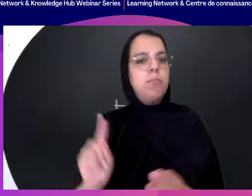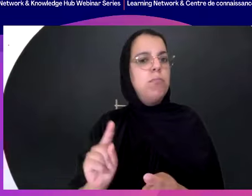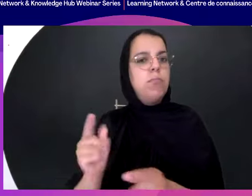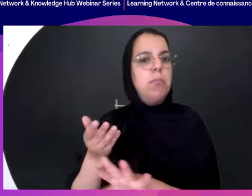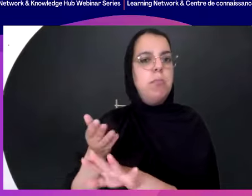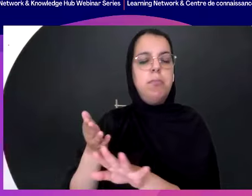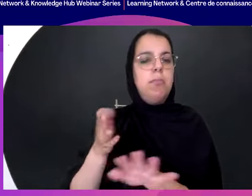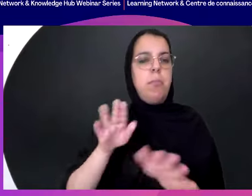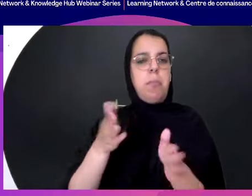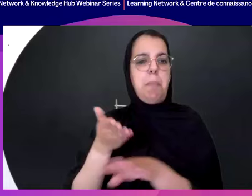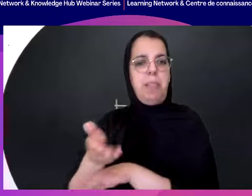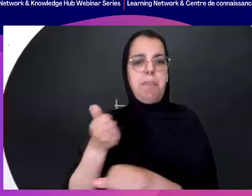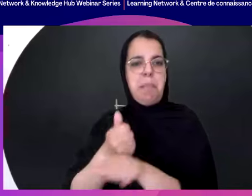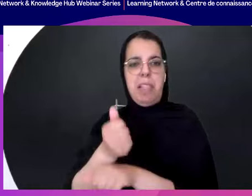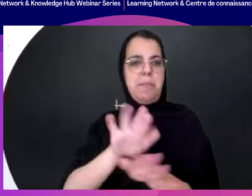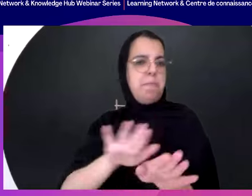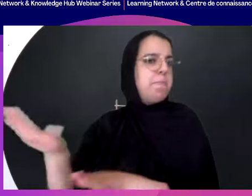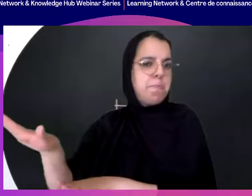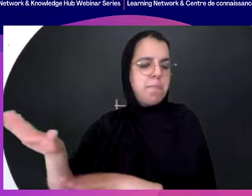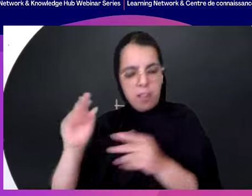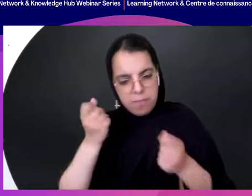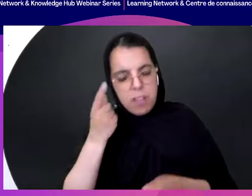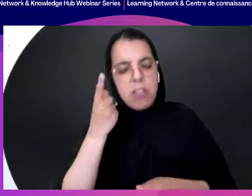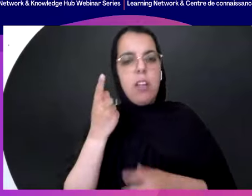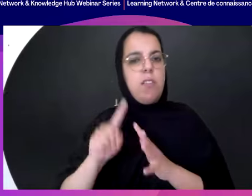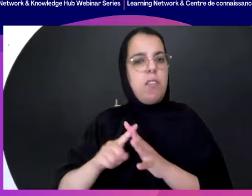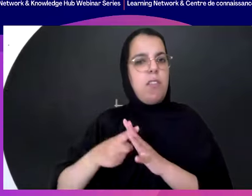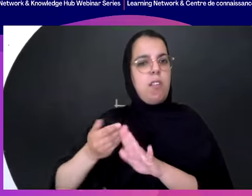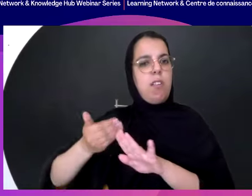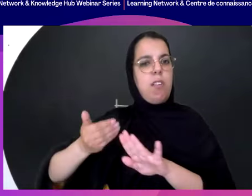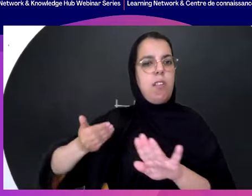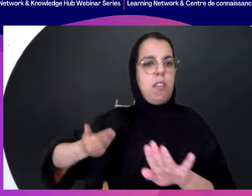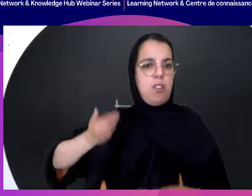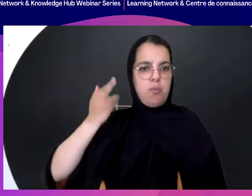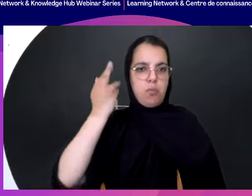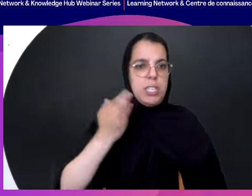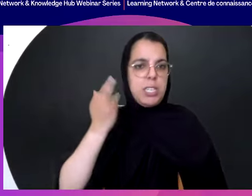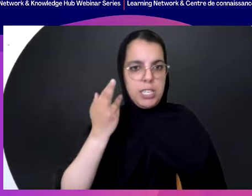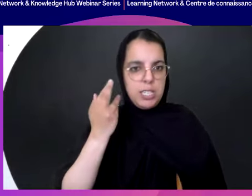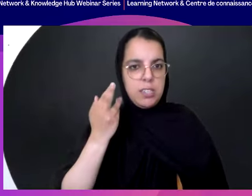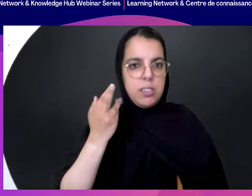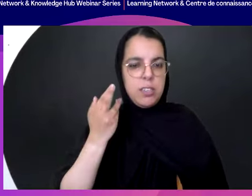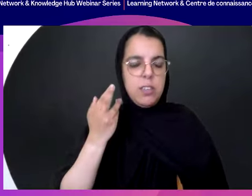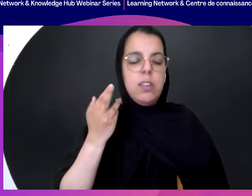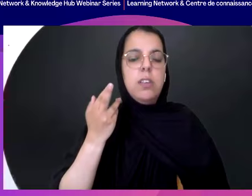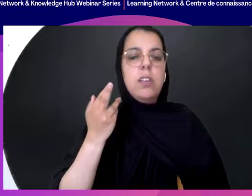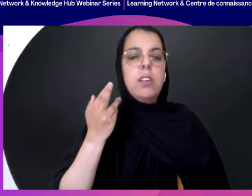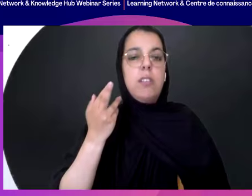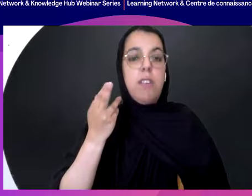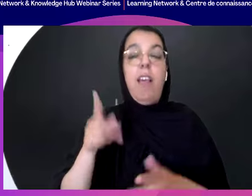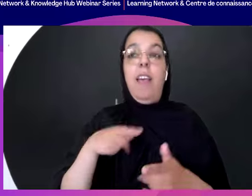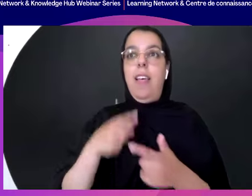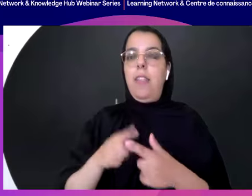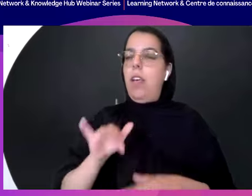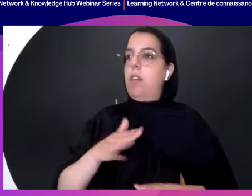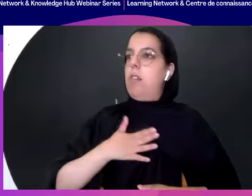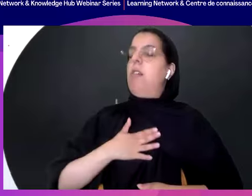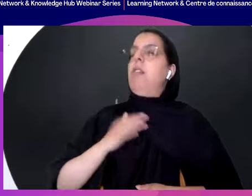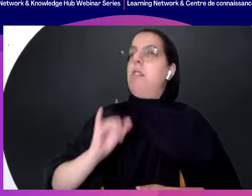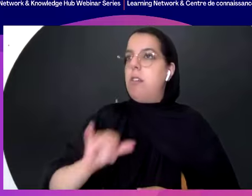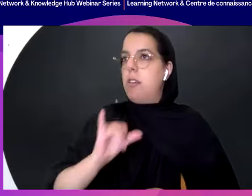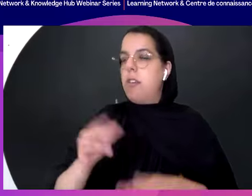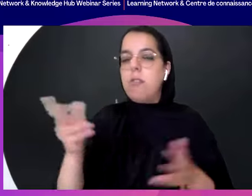really understand the root causes. And we hope that that is something that will then promote increased support